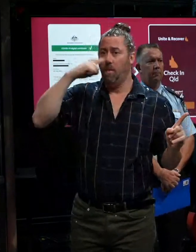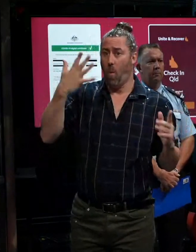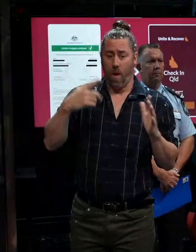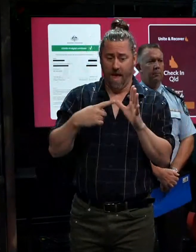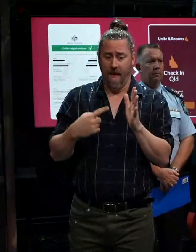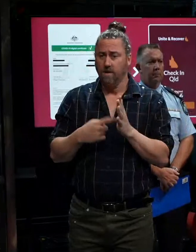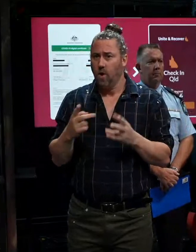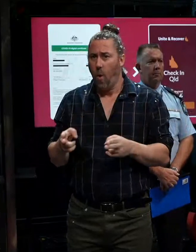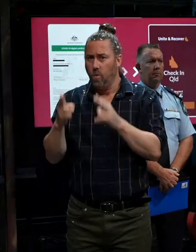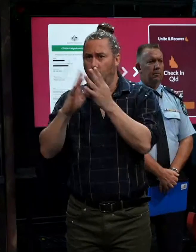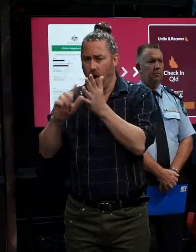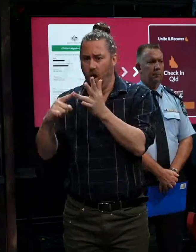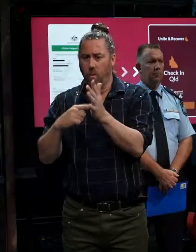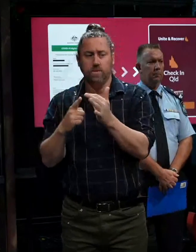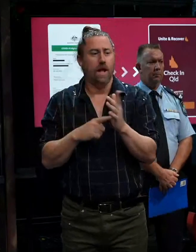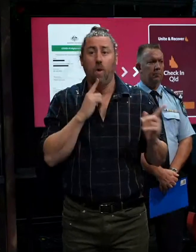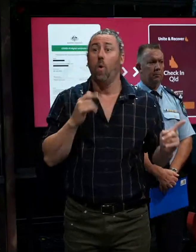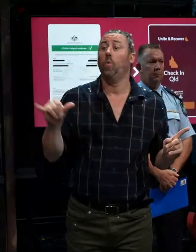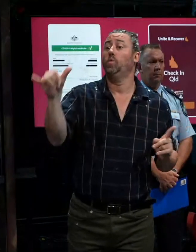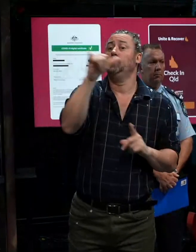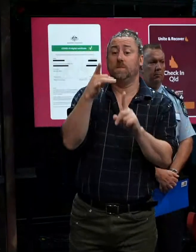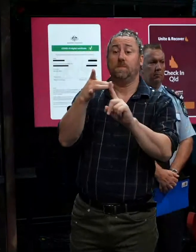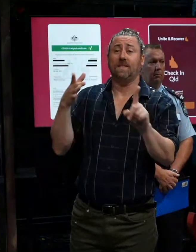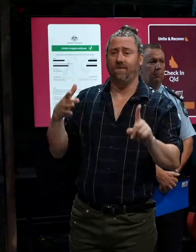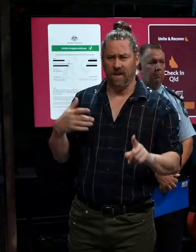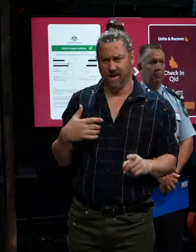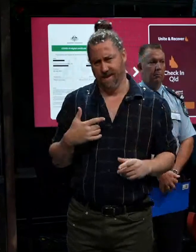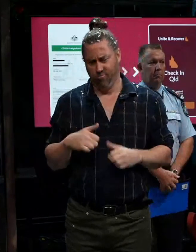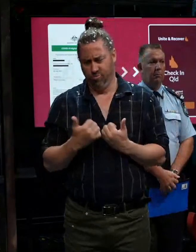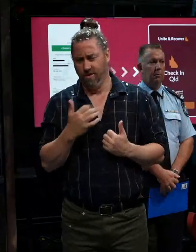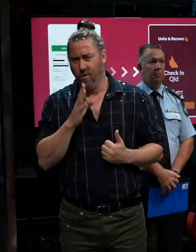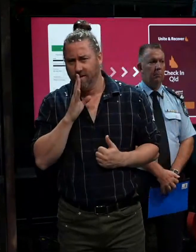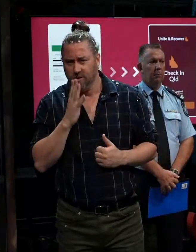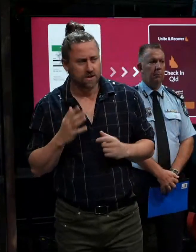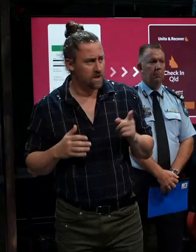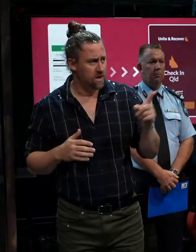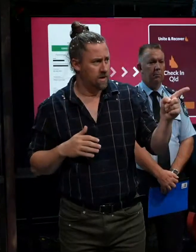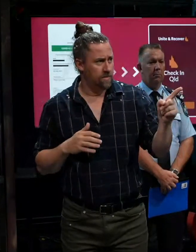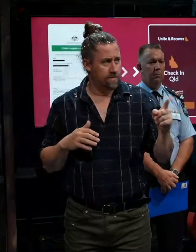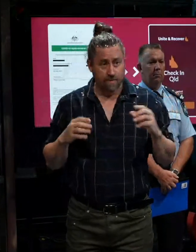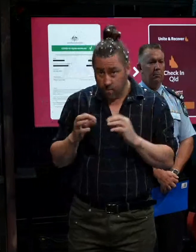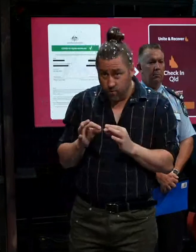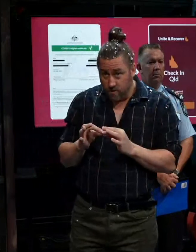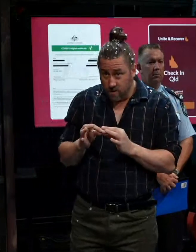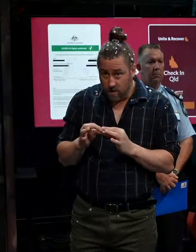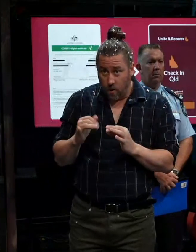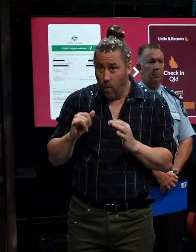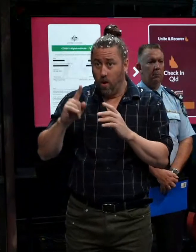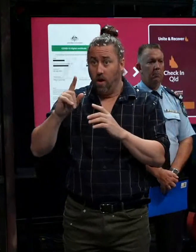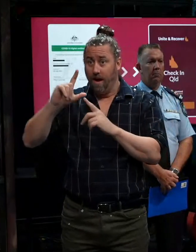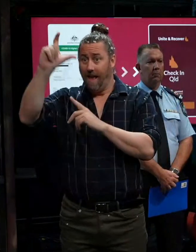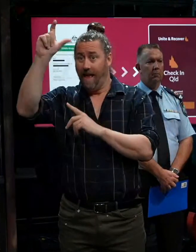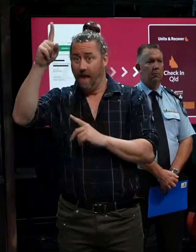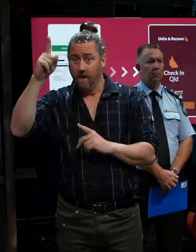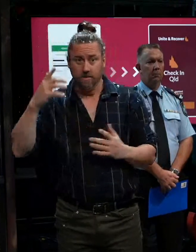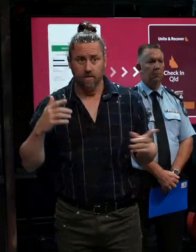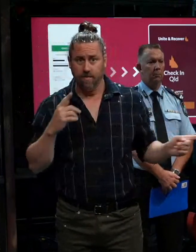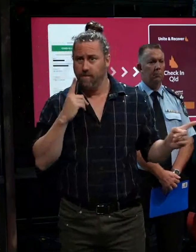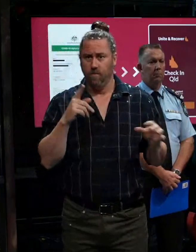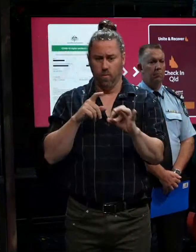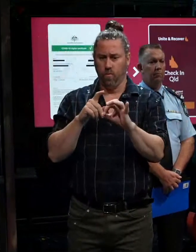They're in hotel quarantine, but I'm not going to tell you which hotels. I think that's unfair on the privacy. What about a city? Brisbane or up north? Well, our